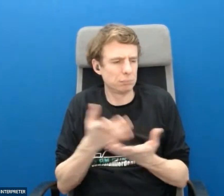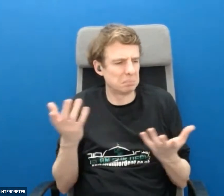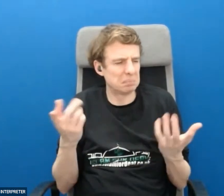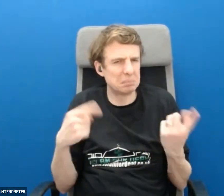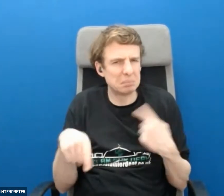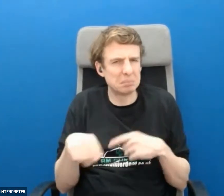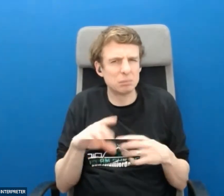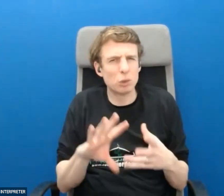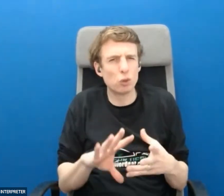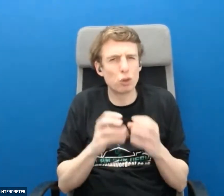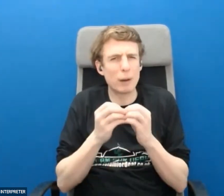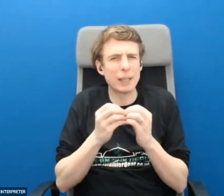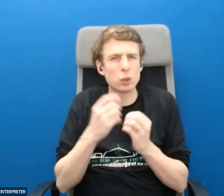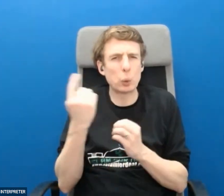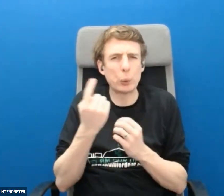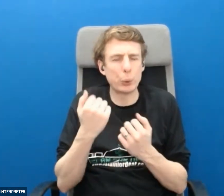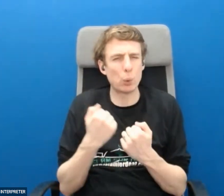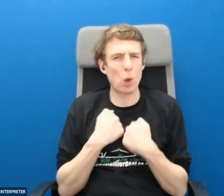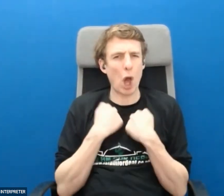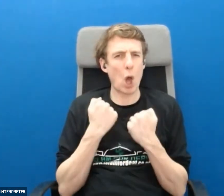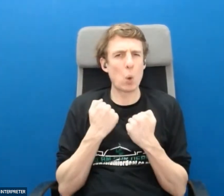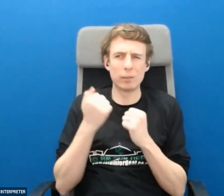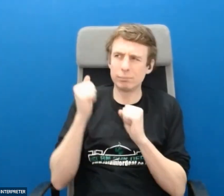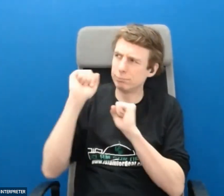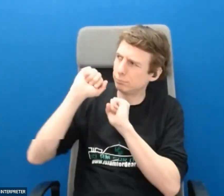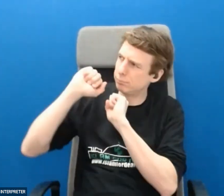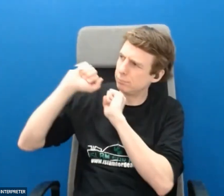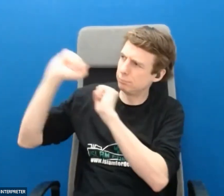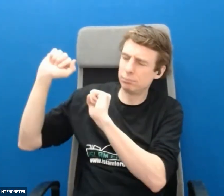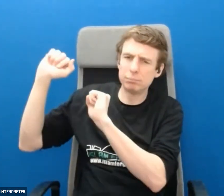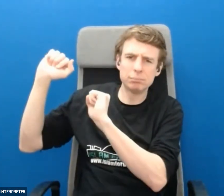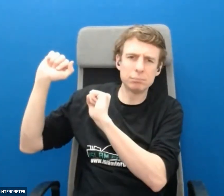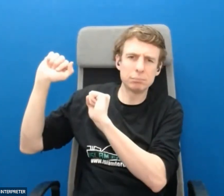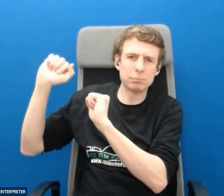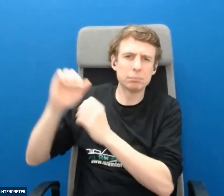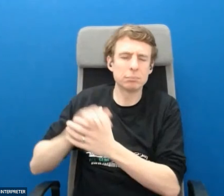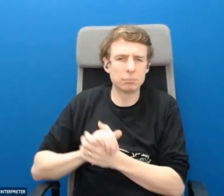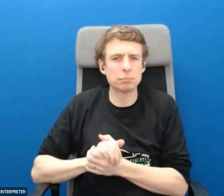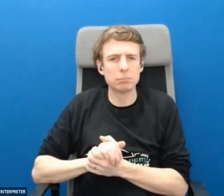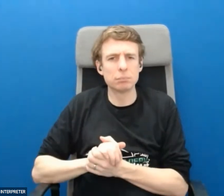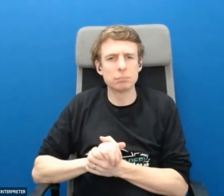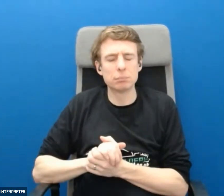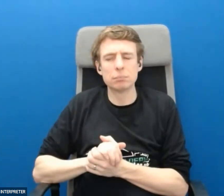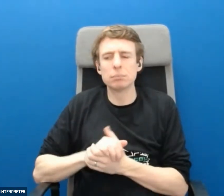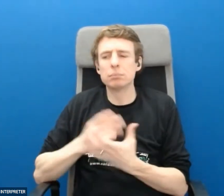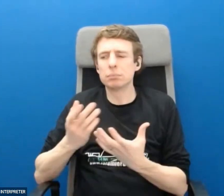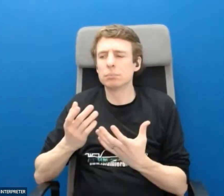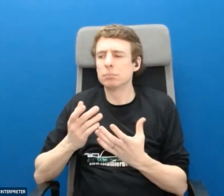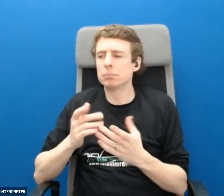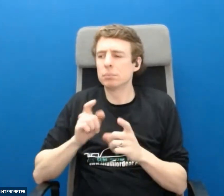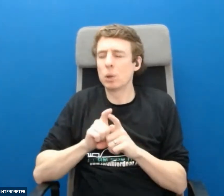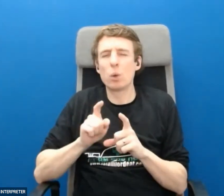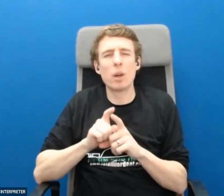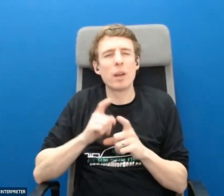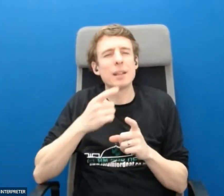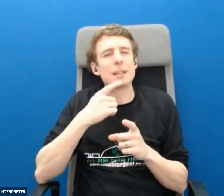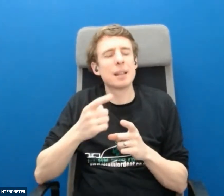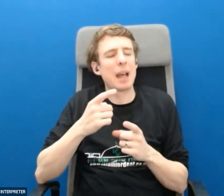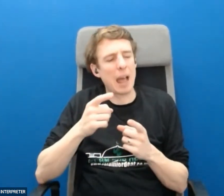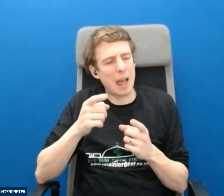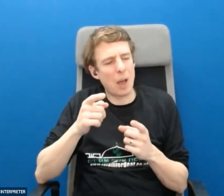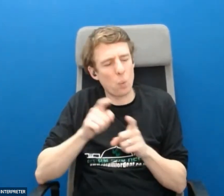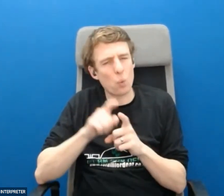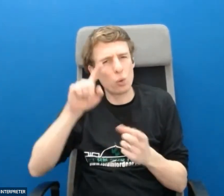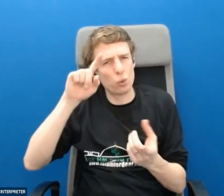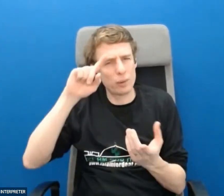and also the affair. And here the affair, it means the ruling of the